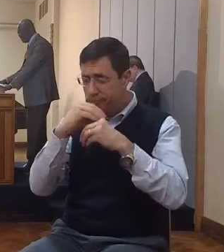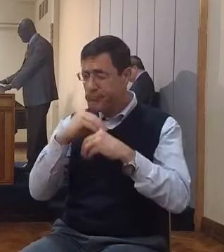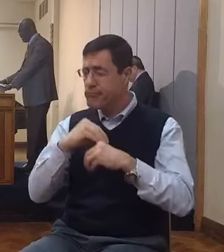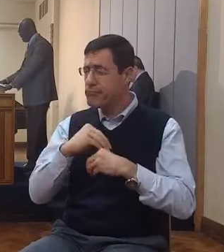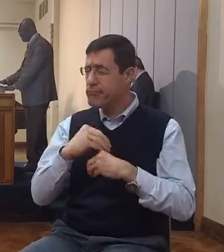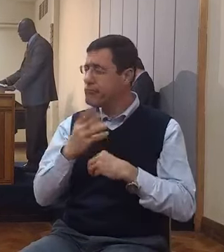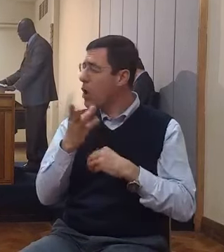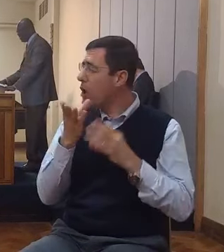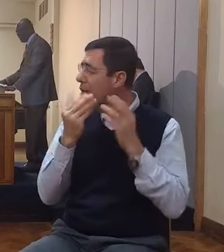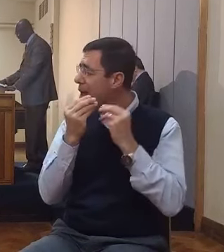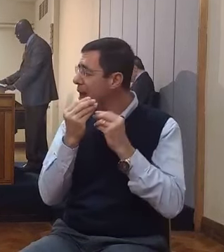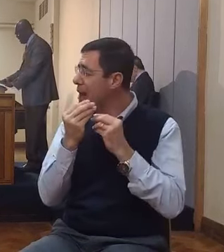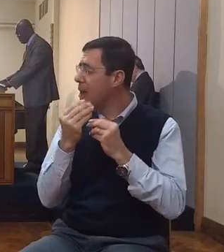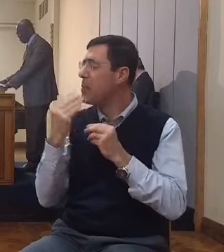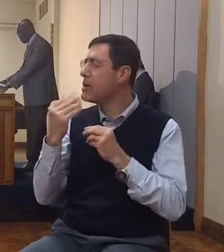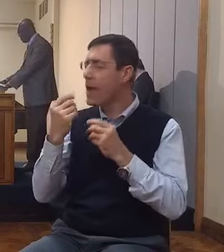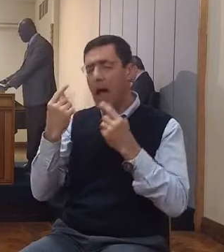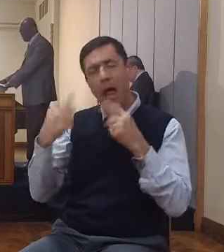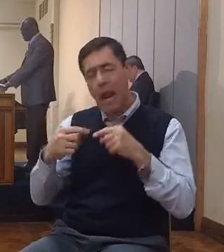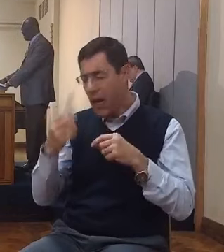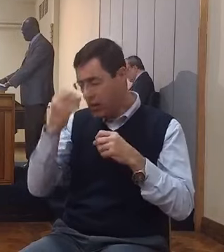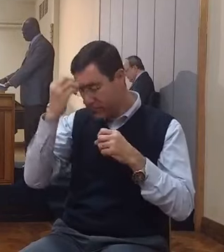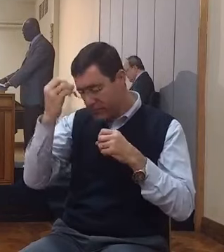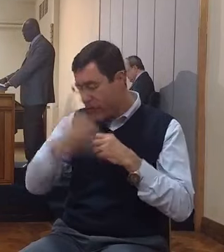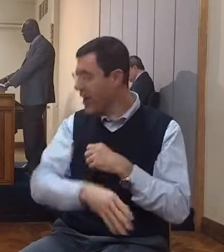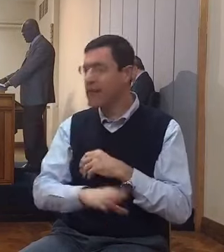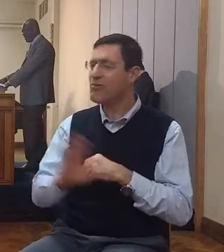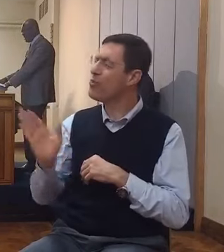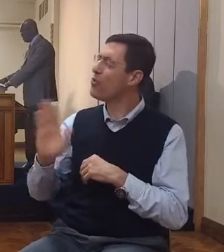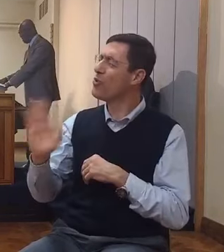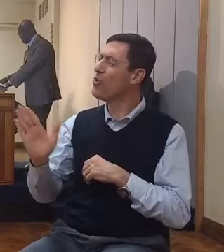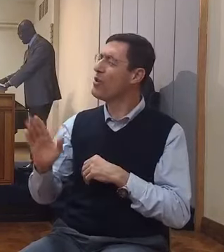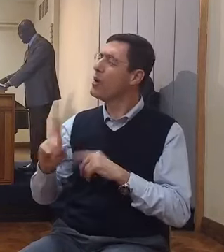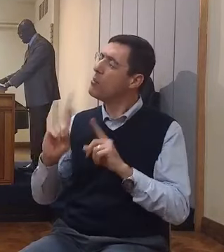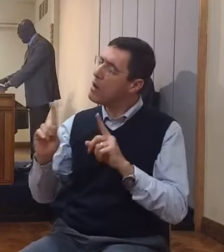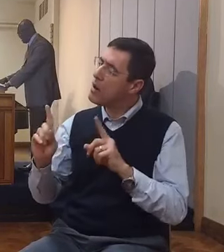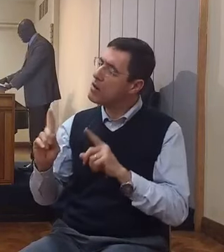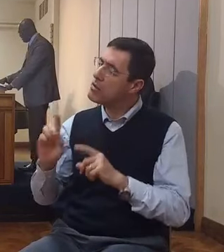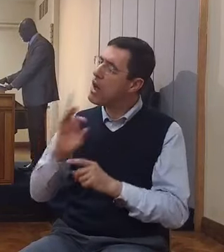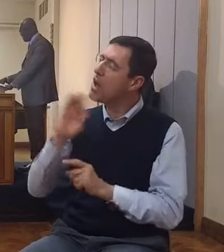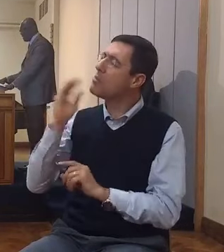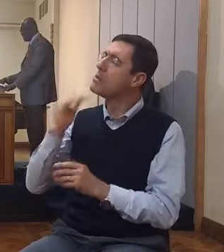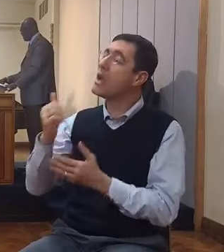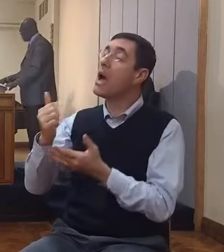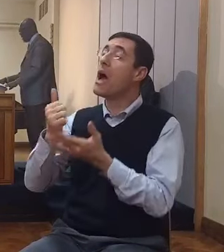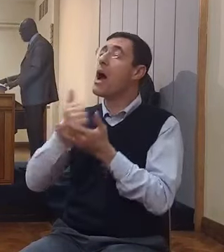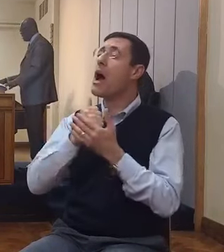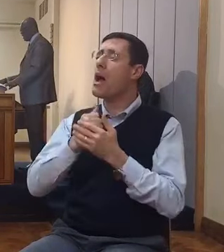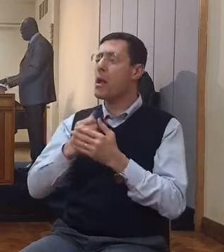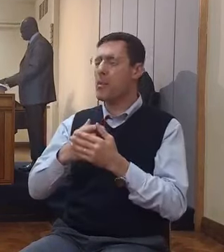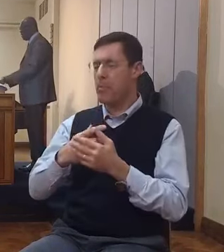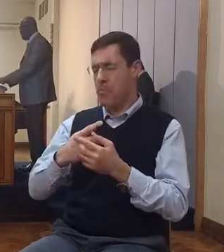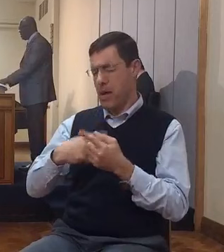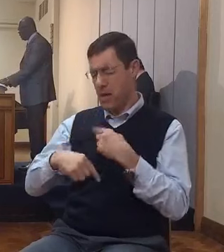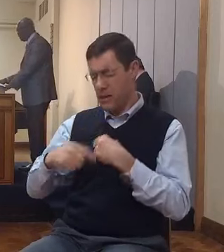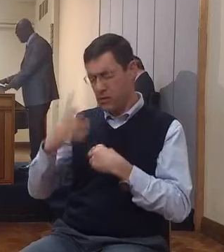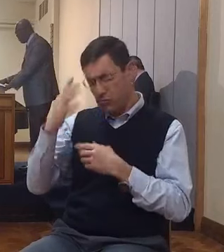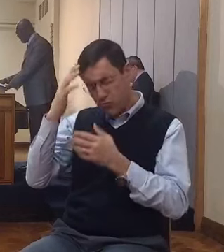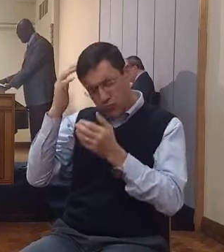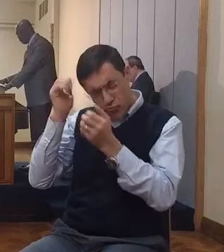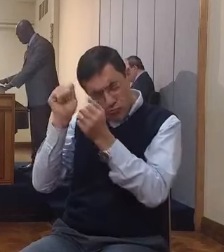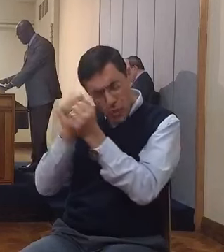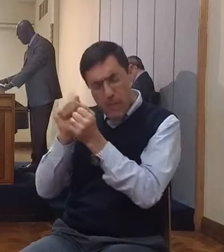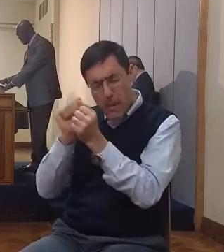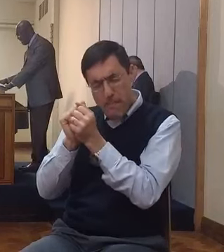slip and to forget them, but that thou be pleased to resuscitate the faculties of the memory, that we